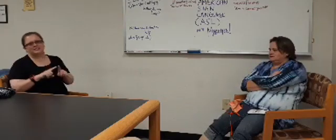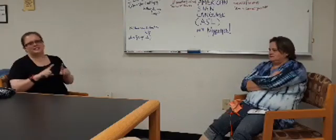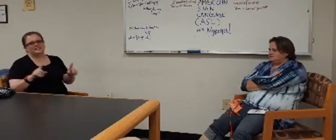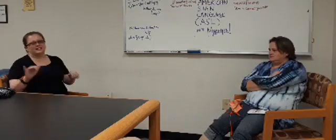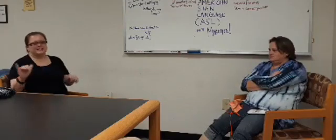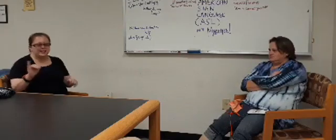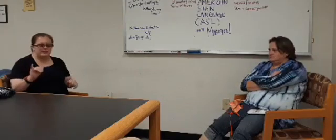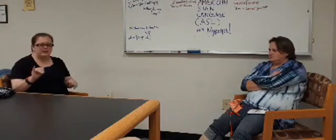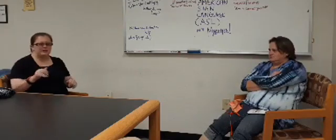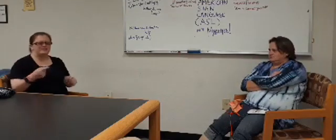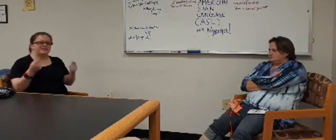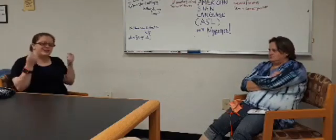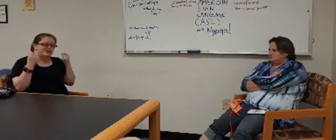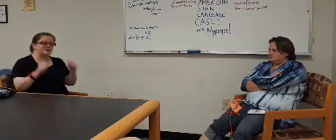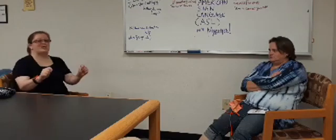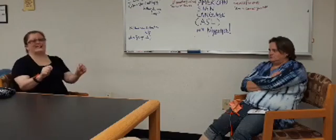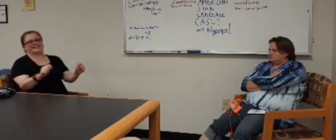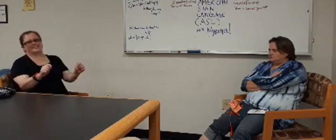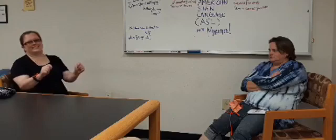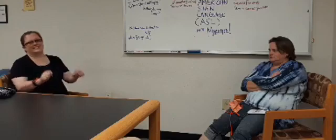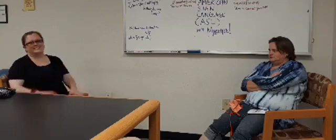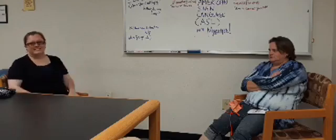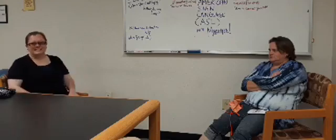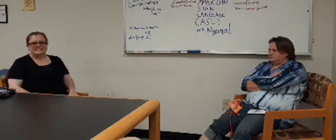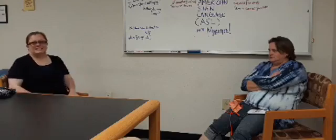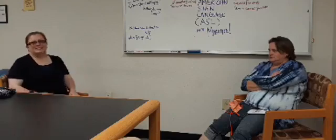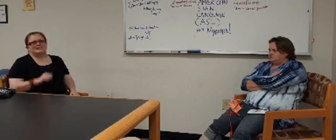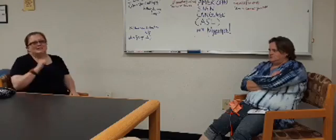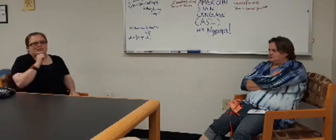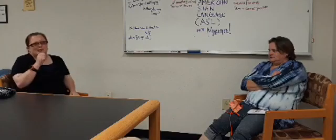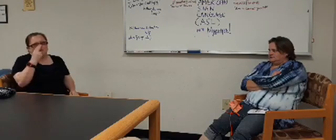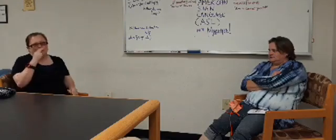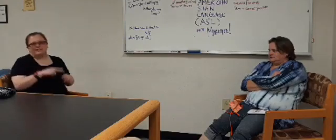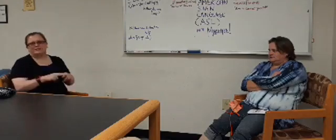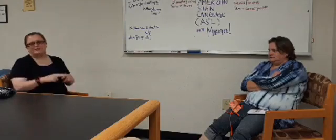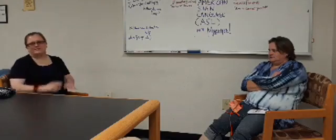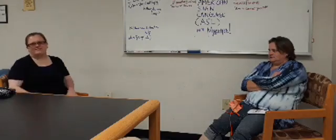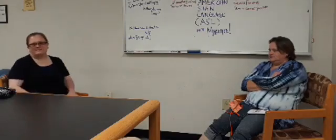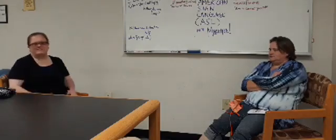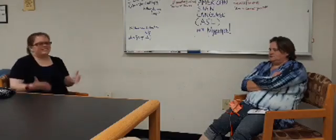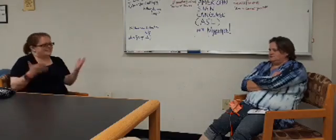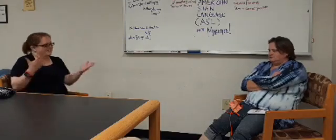the same time, if they're trying, Right. don't make fun of them. Like,